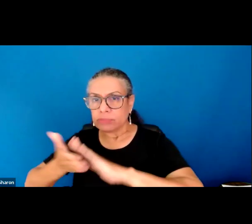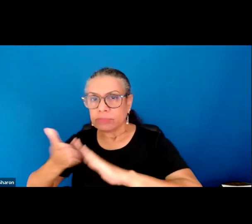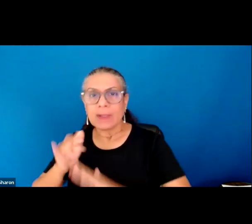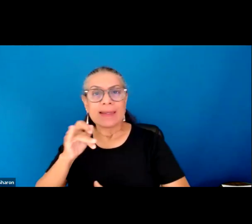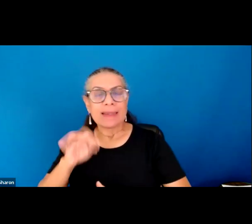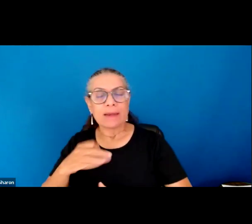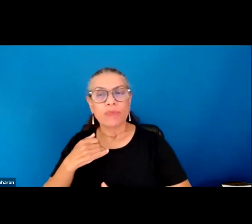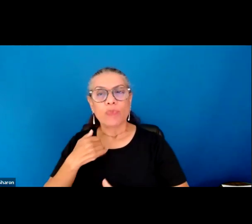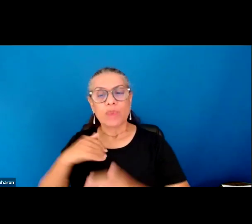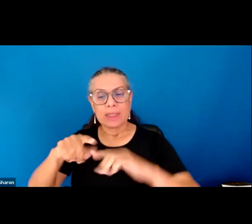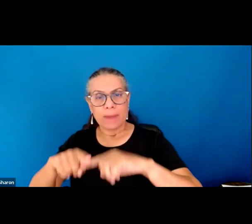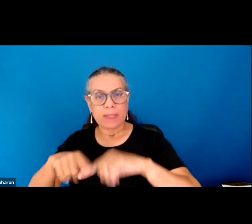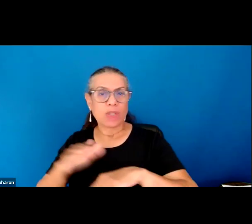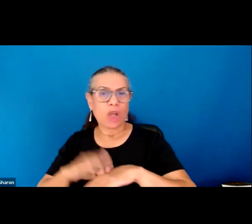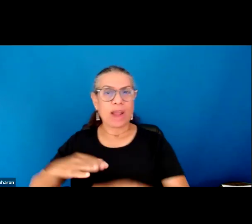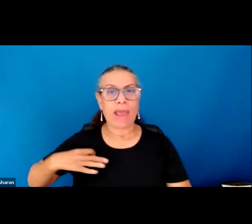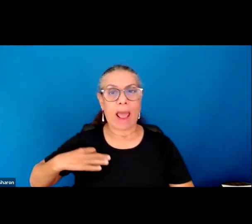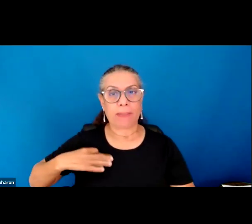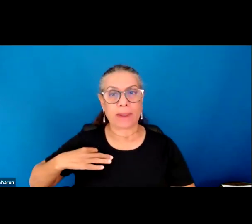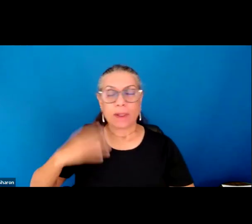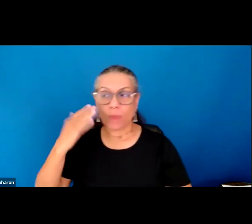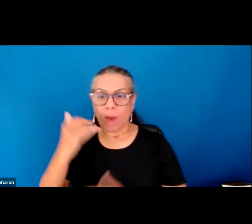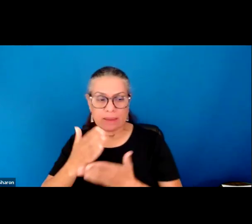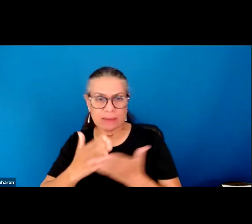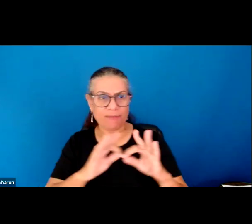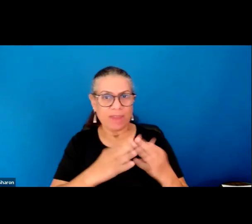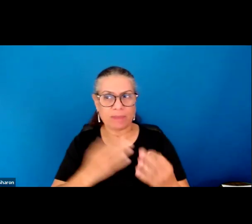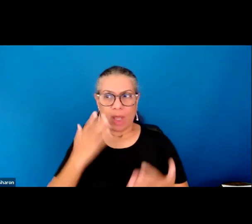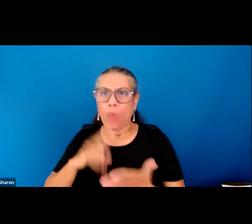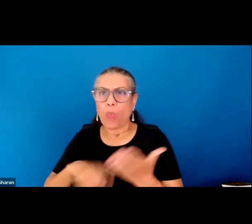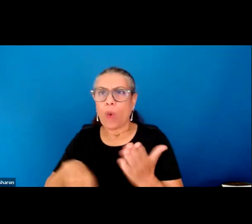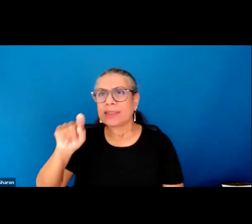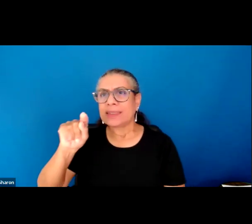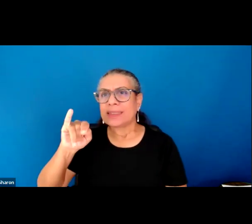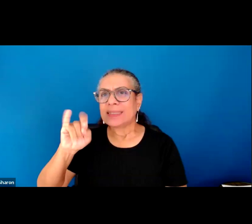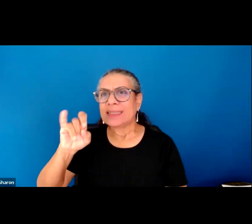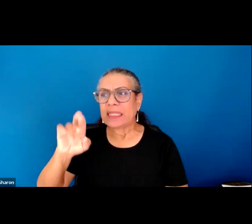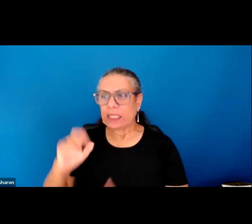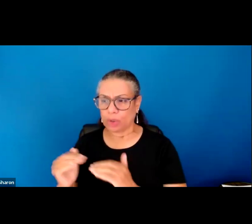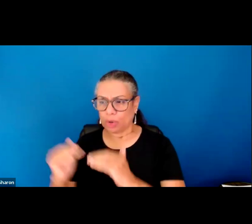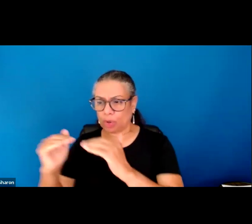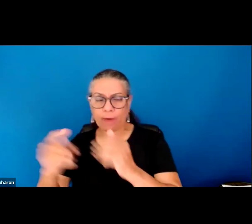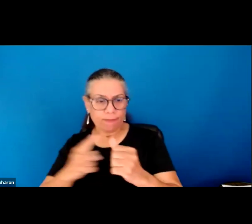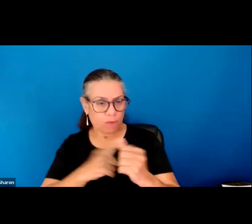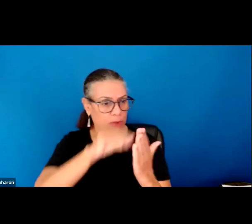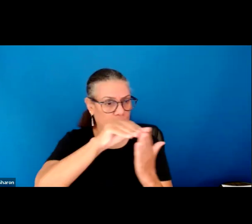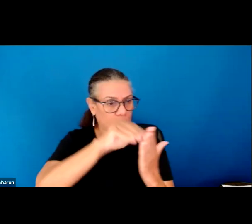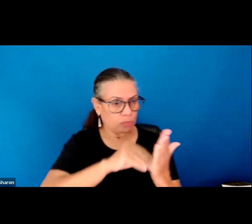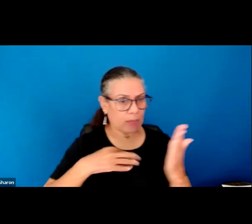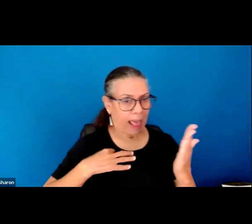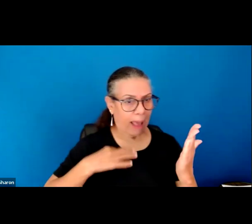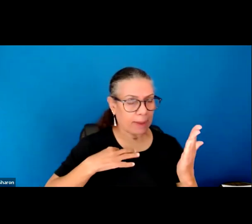size tiers by applicants, as families wouldn't know what tier they were in until after they had completed the application cycle, and so